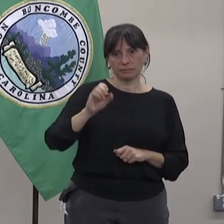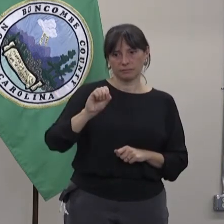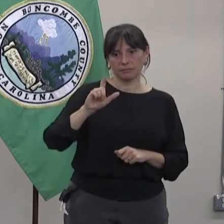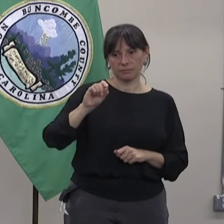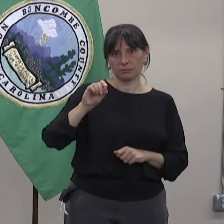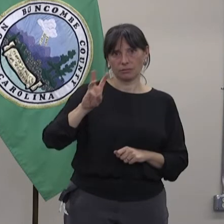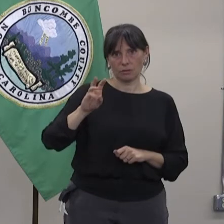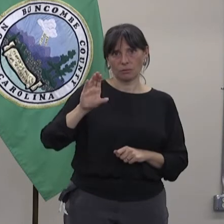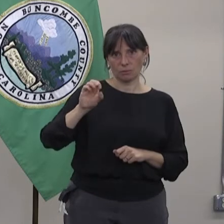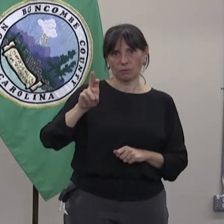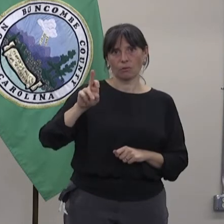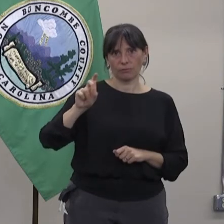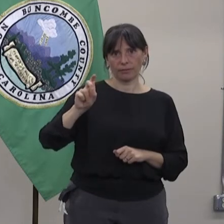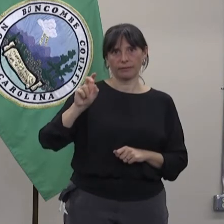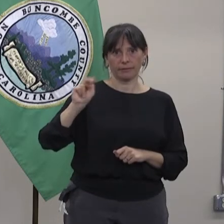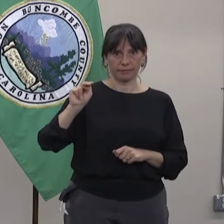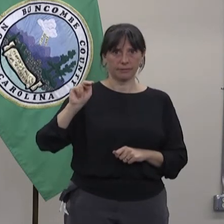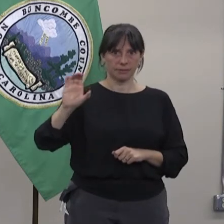covid19.ncdhhs.gov/slow-COVID-NC.